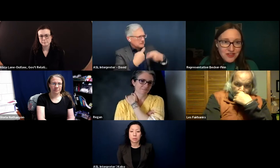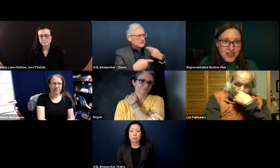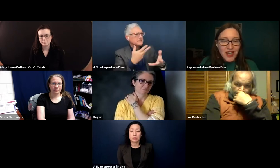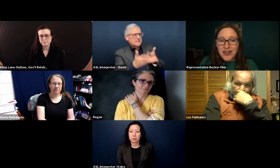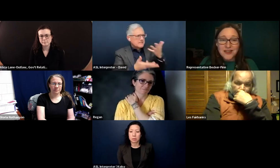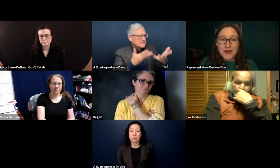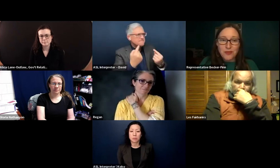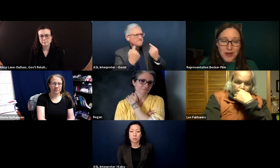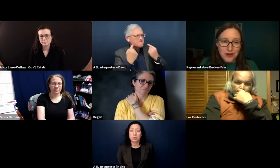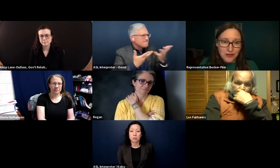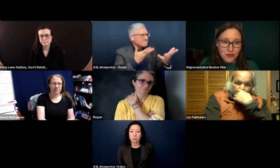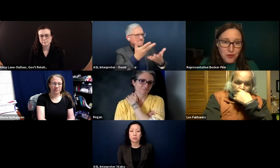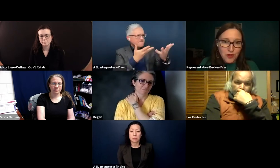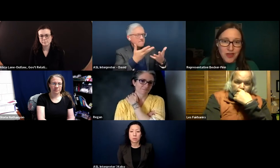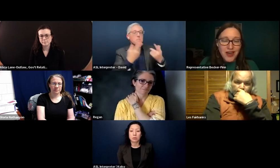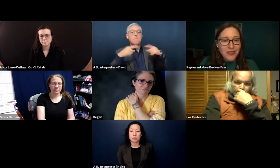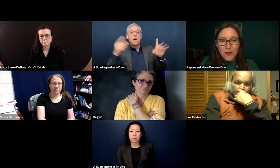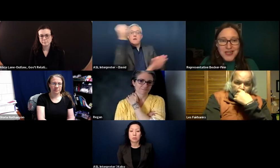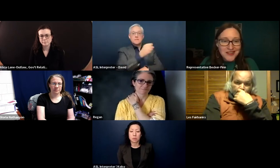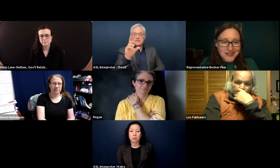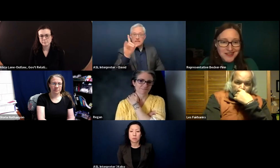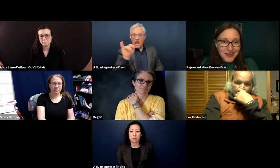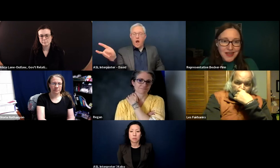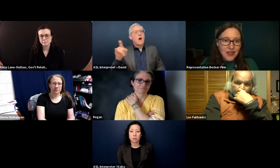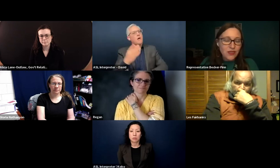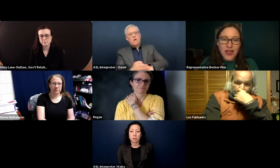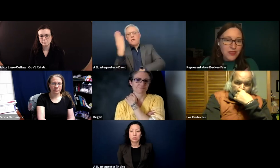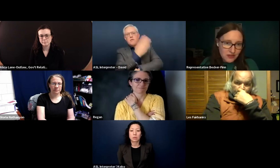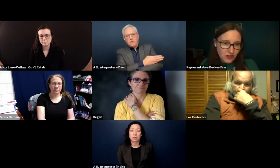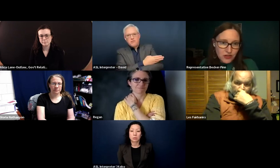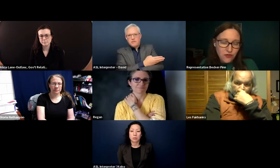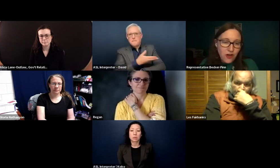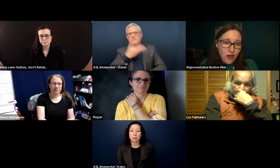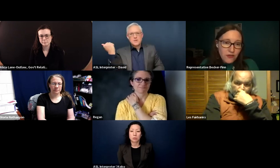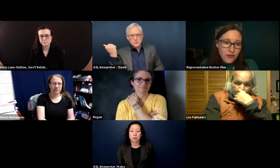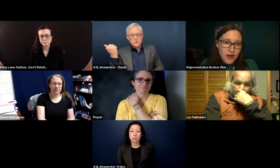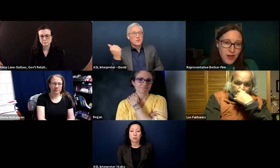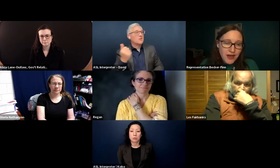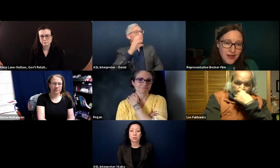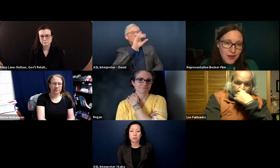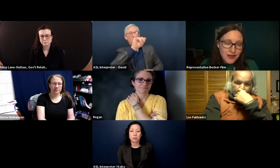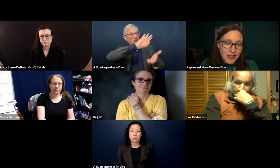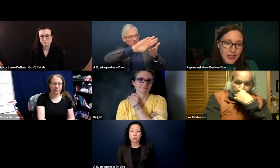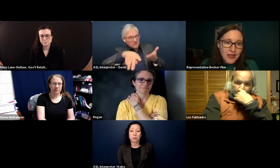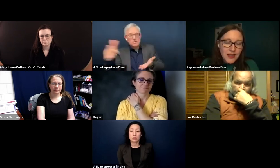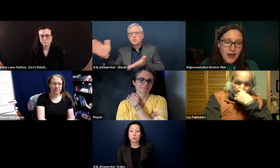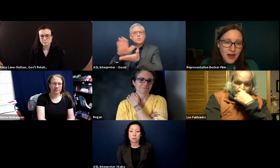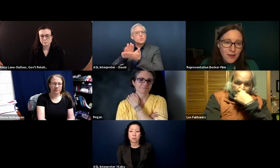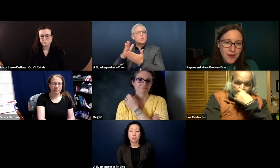access to a CDI, he did much better in school. And when he didn't, then things started to fall off for him